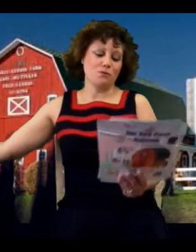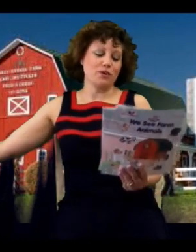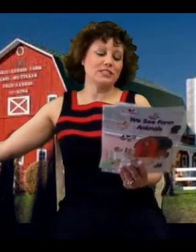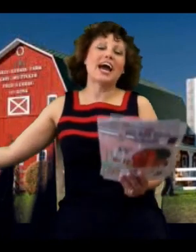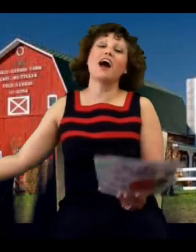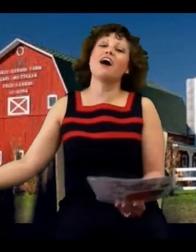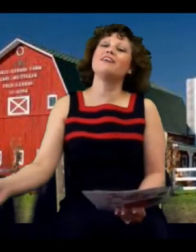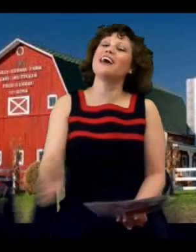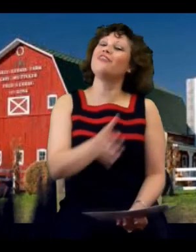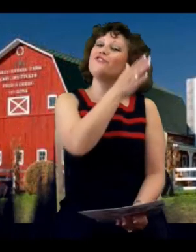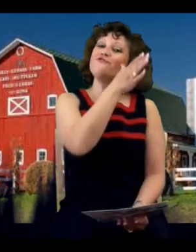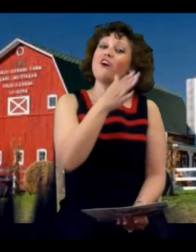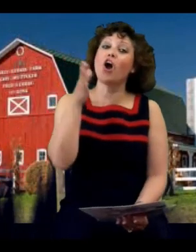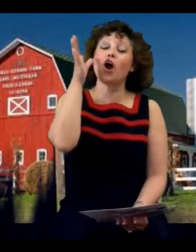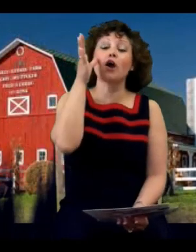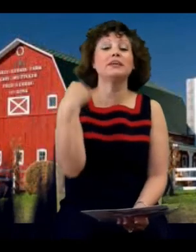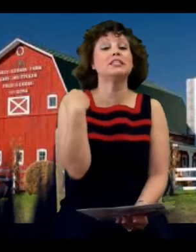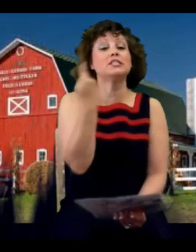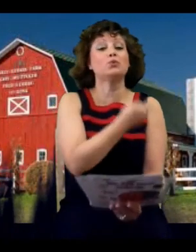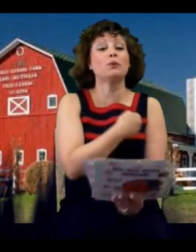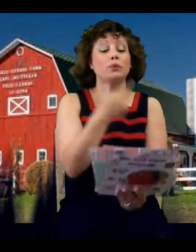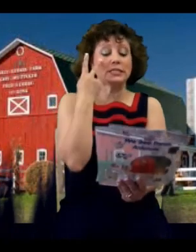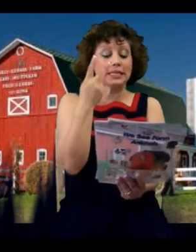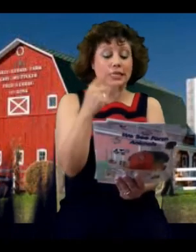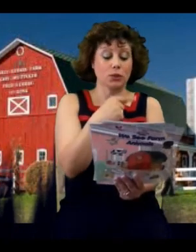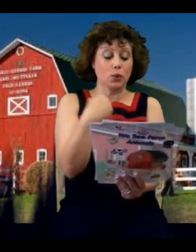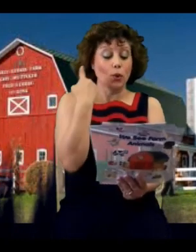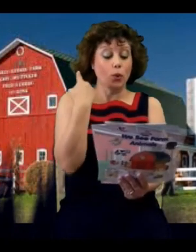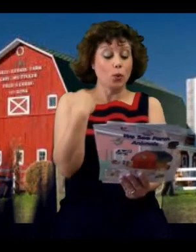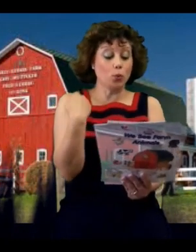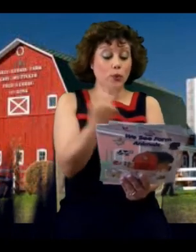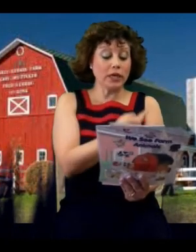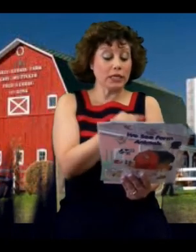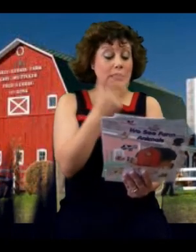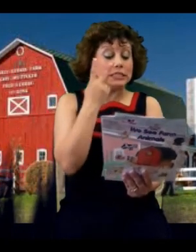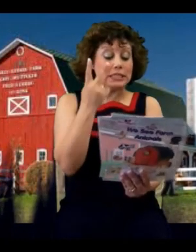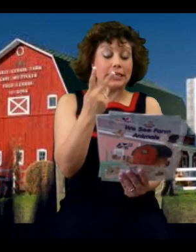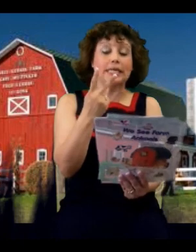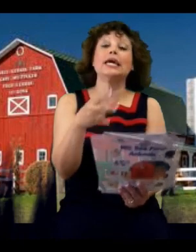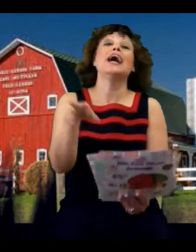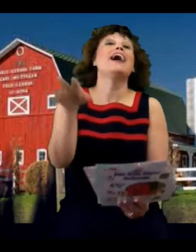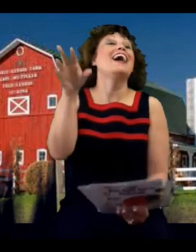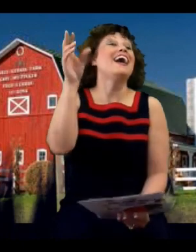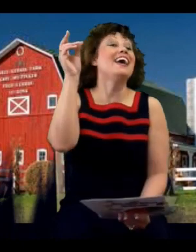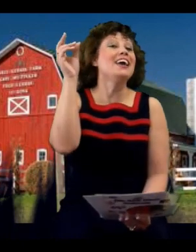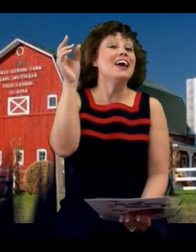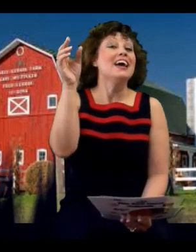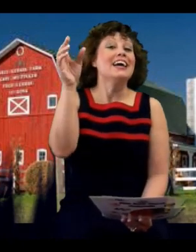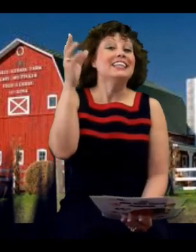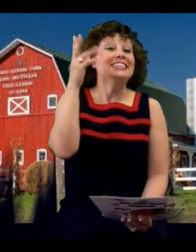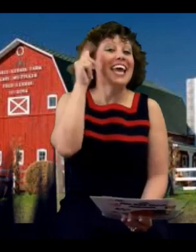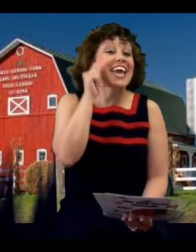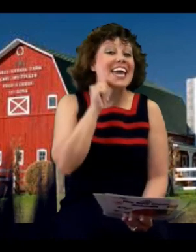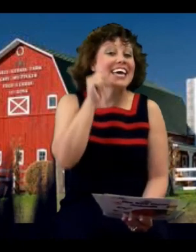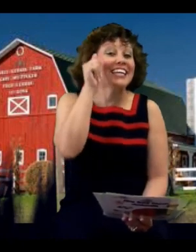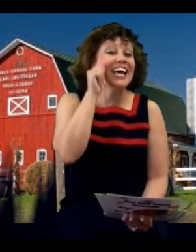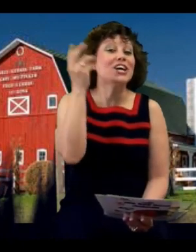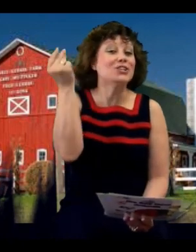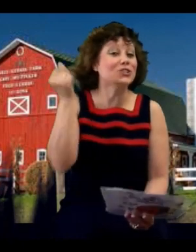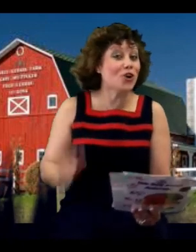We're down at the farm and this is what we see. We see a tan